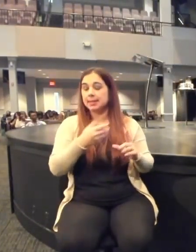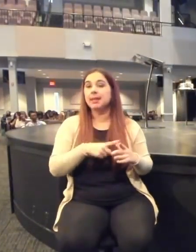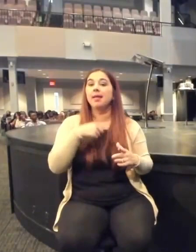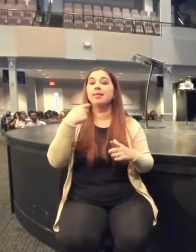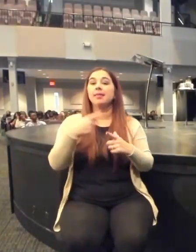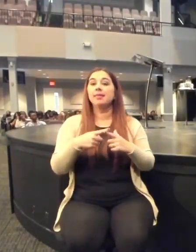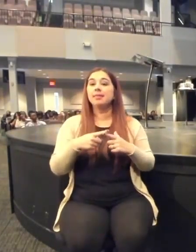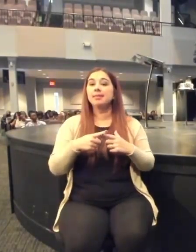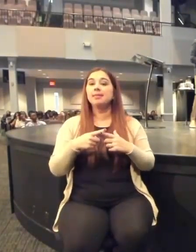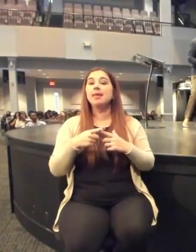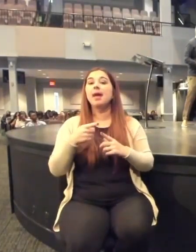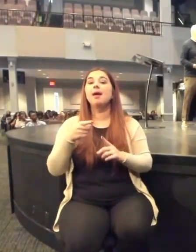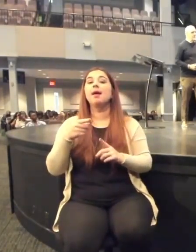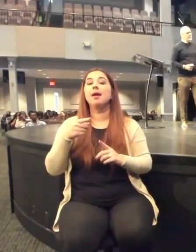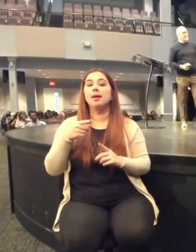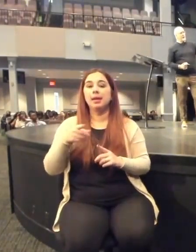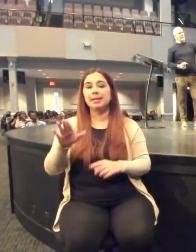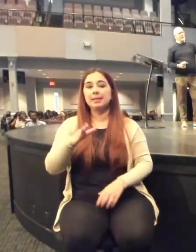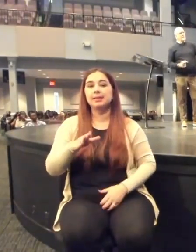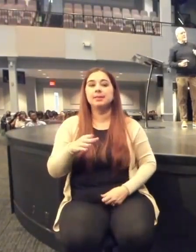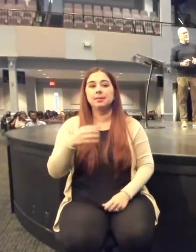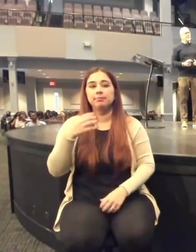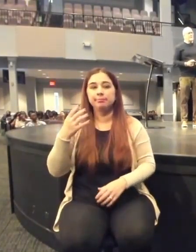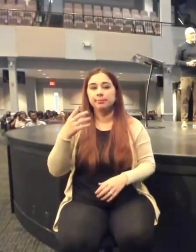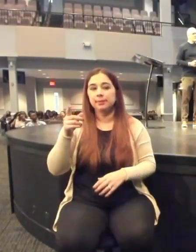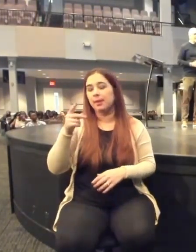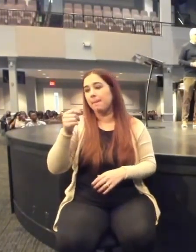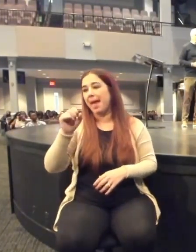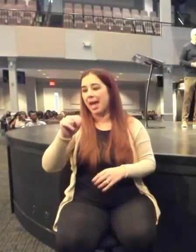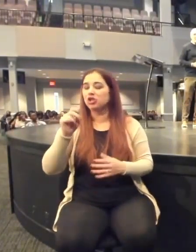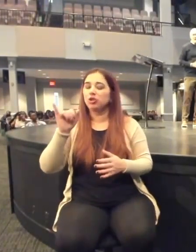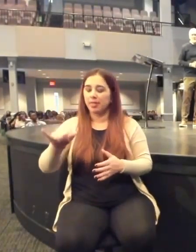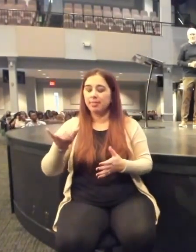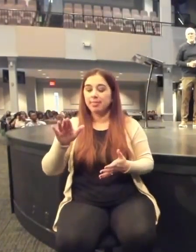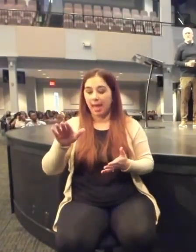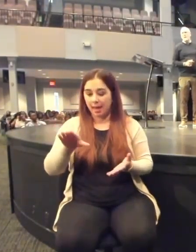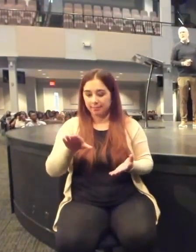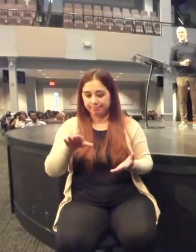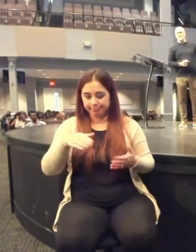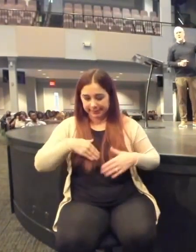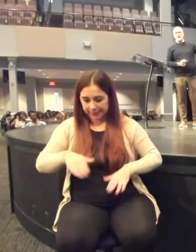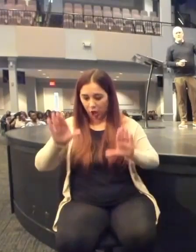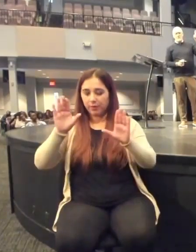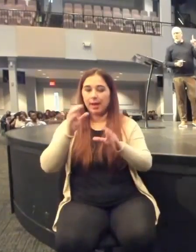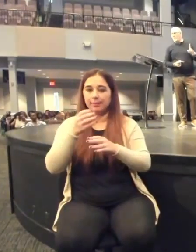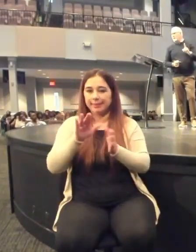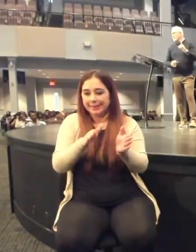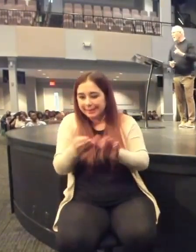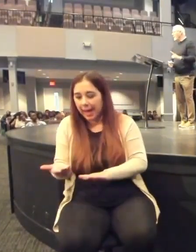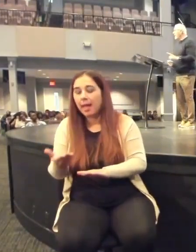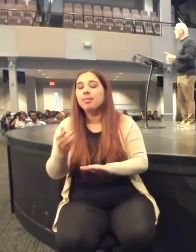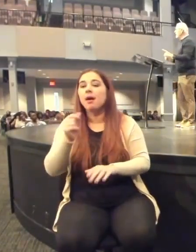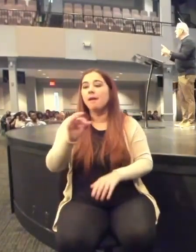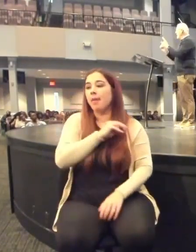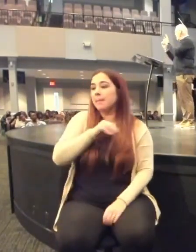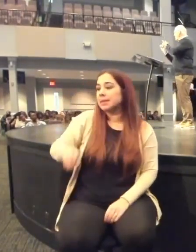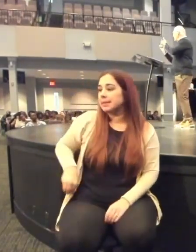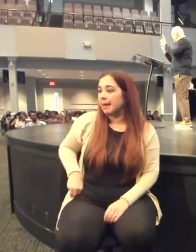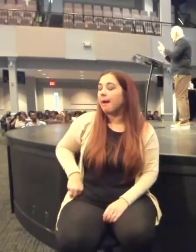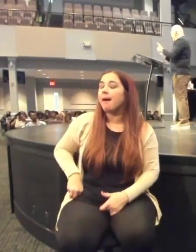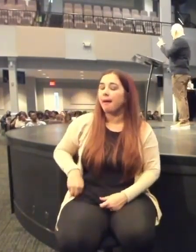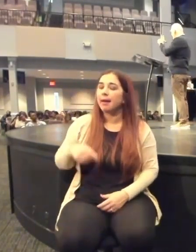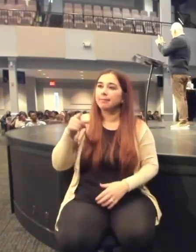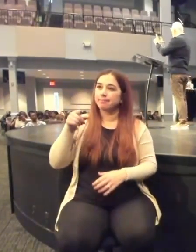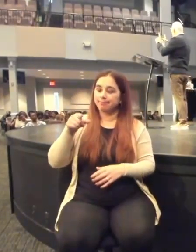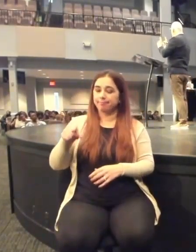in this very moment of his passion, the sacrificial and substitutionary death of Jesus, the Messiah. There's a moment in time when he said, I'm going